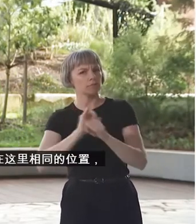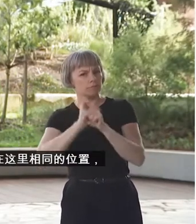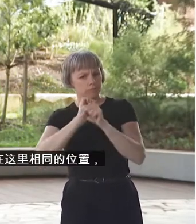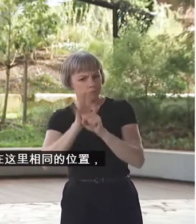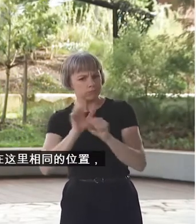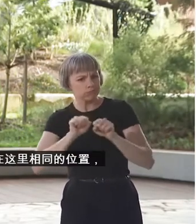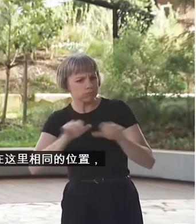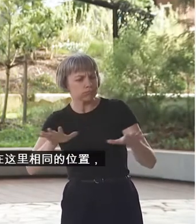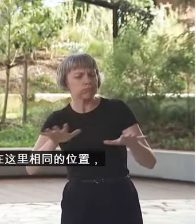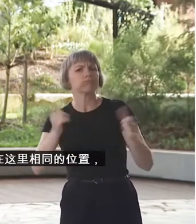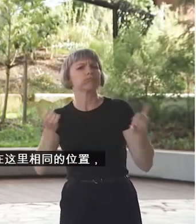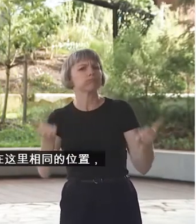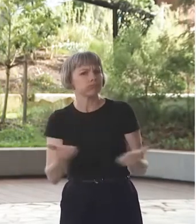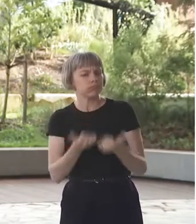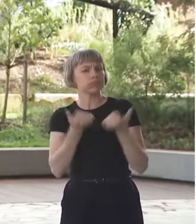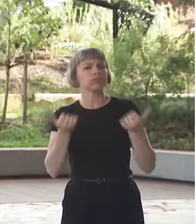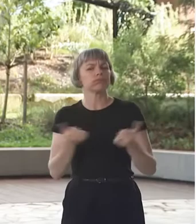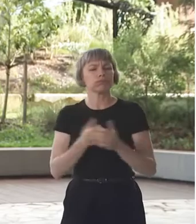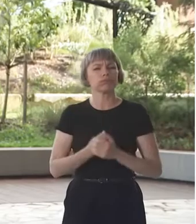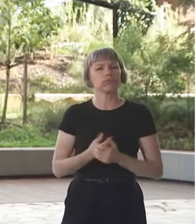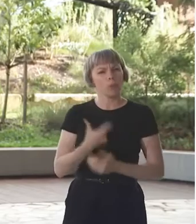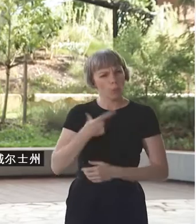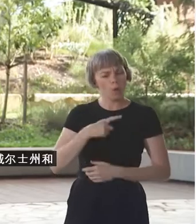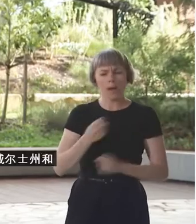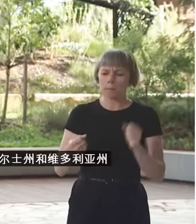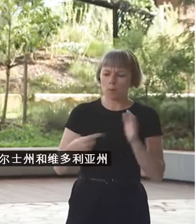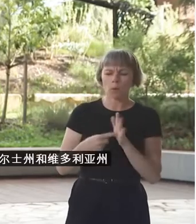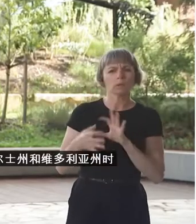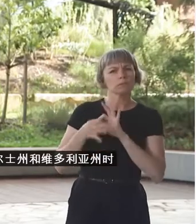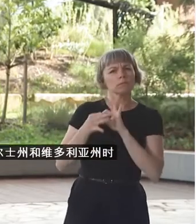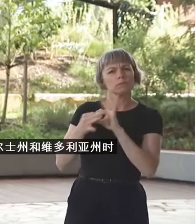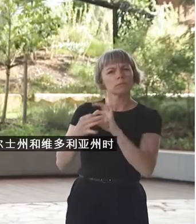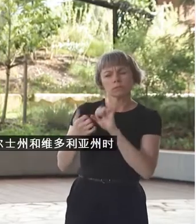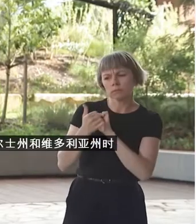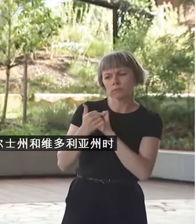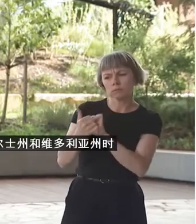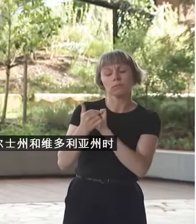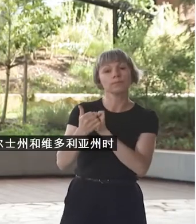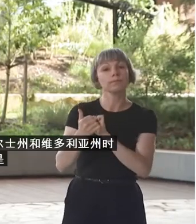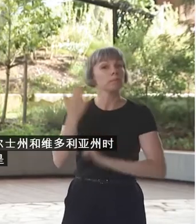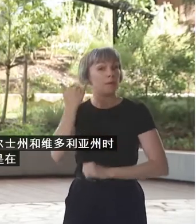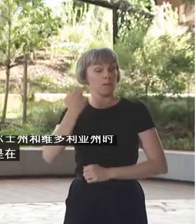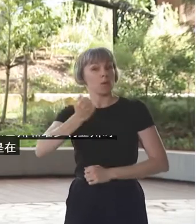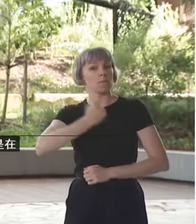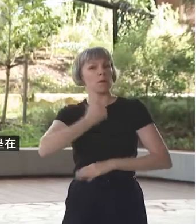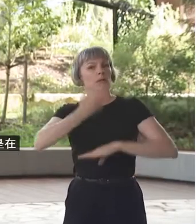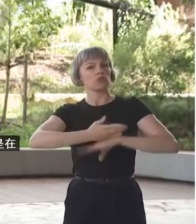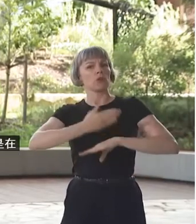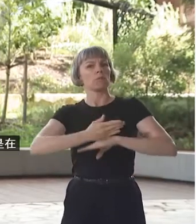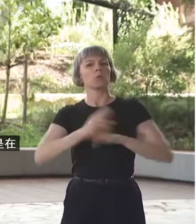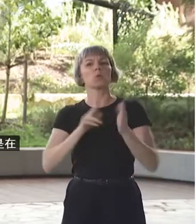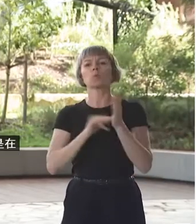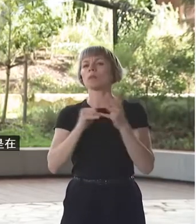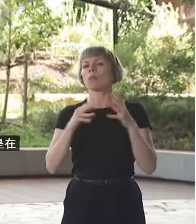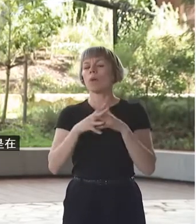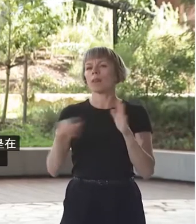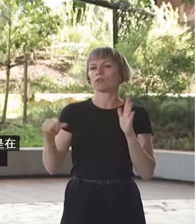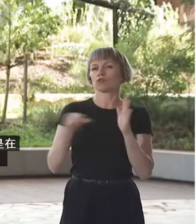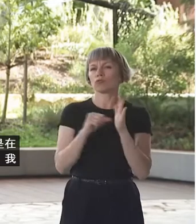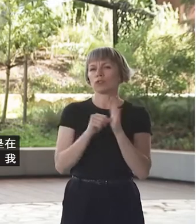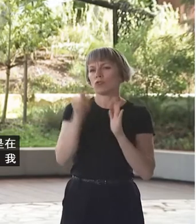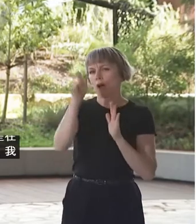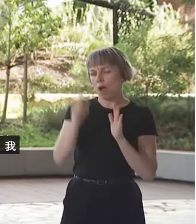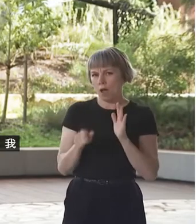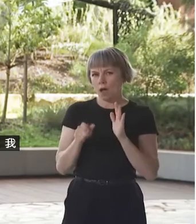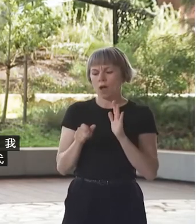that we're at in New South Wales and Victoria. When I was Treasurer for 5 years, and particularly over the last 2 years,